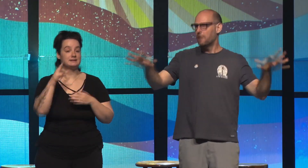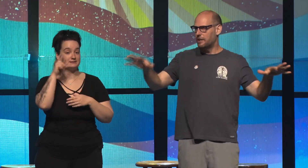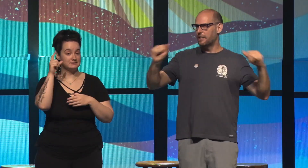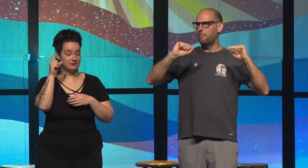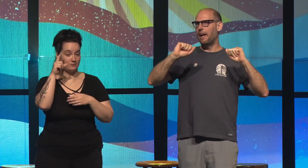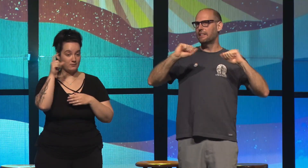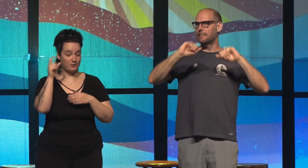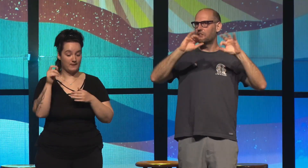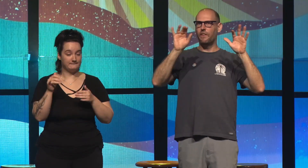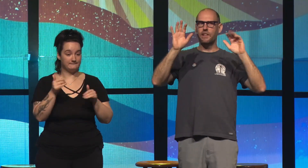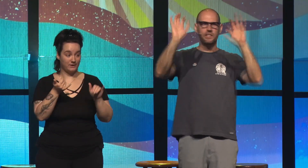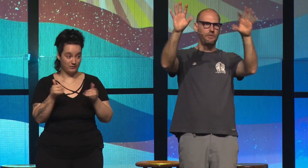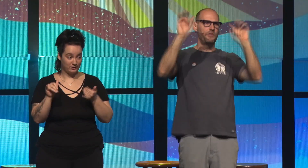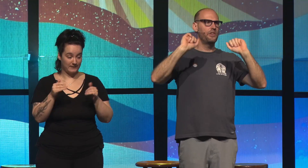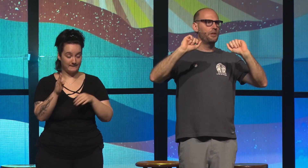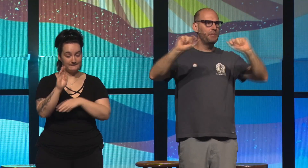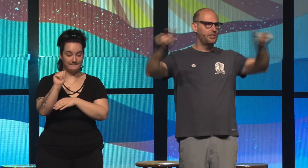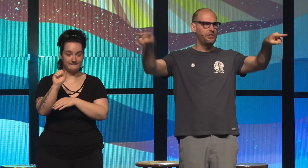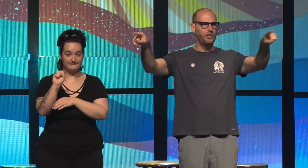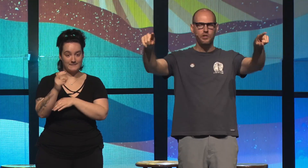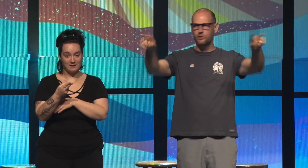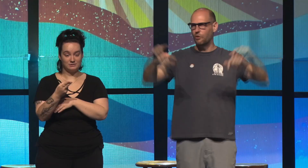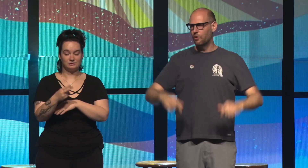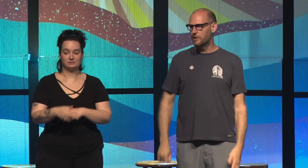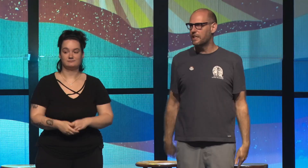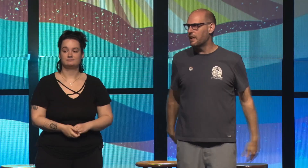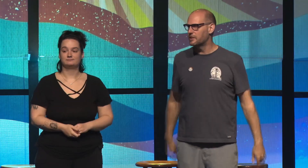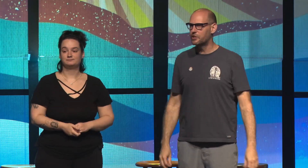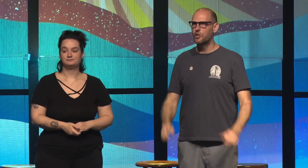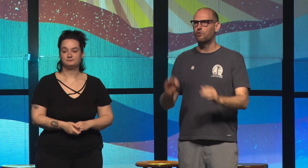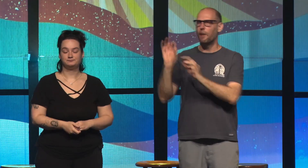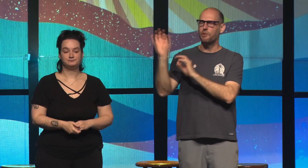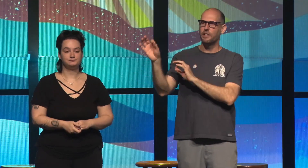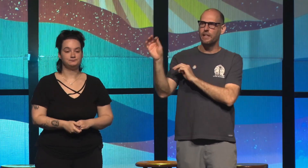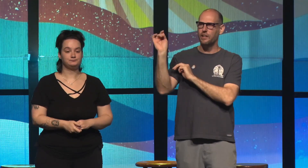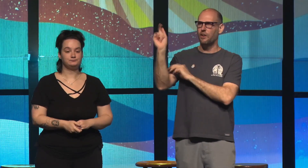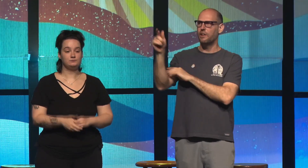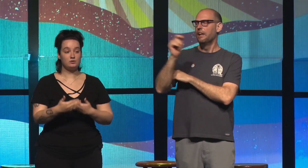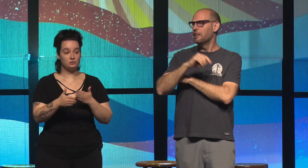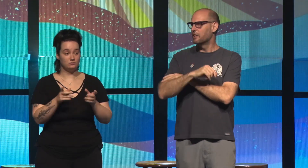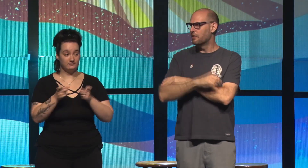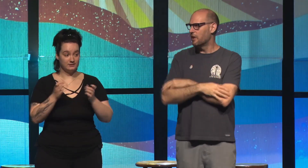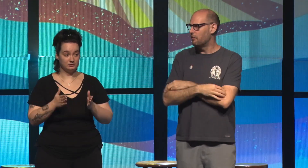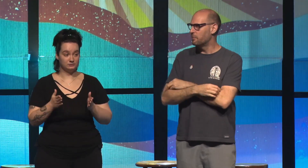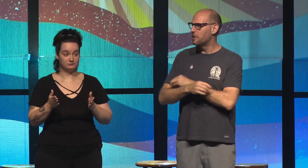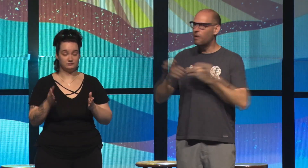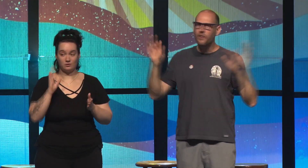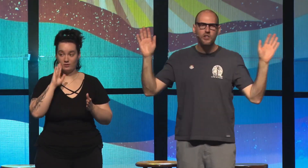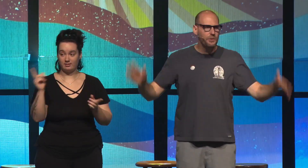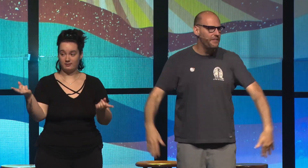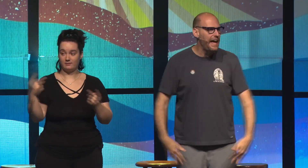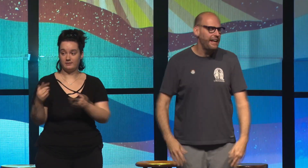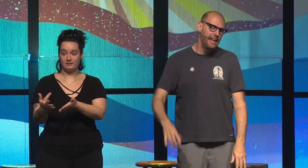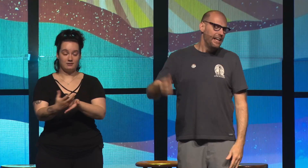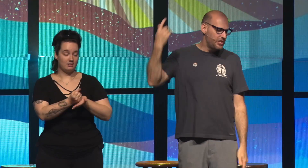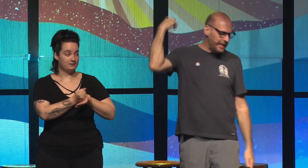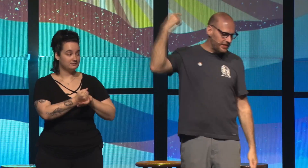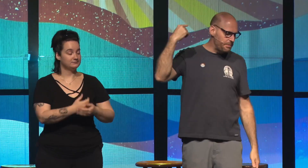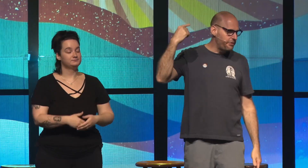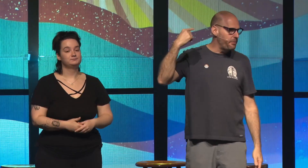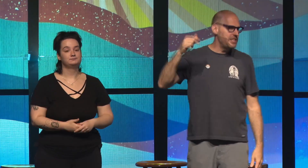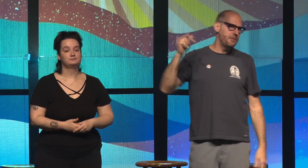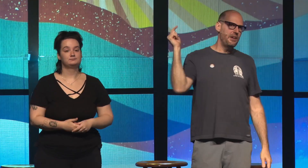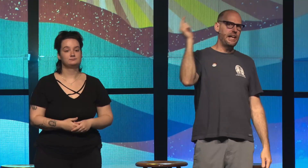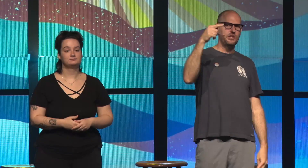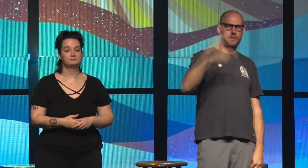cards, collect the baskets, all that good stuff. If you're in the bleachers, you can use the orange kiosks to drop your Connect card, your giving envelopes. And while they're doing that, check